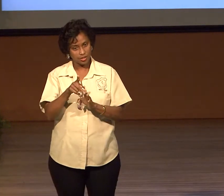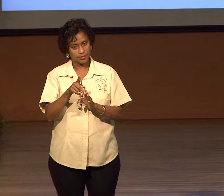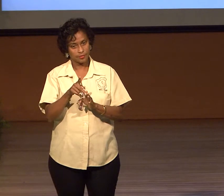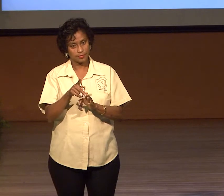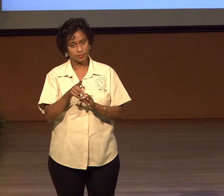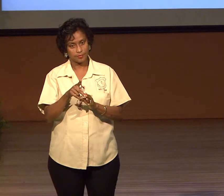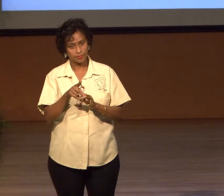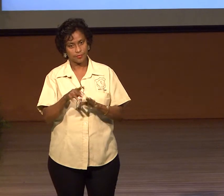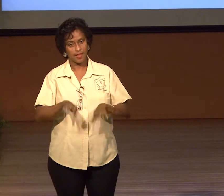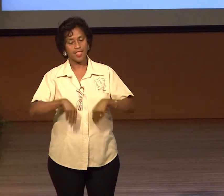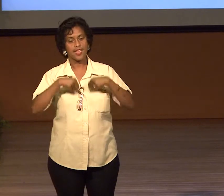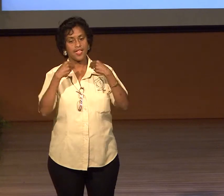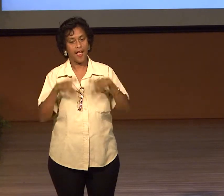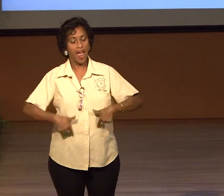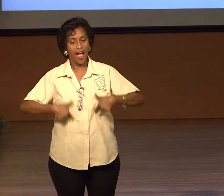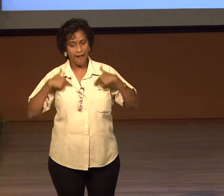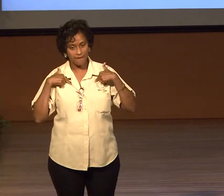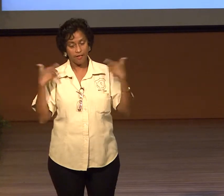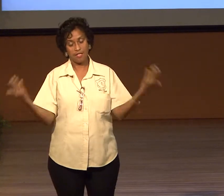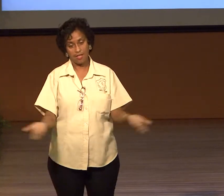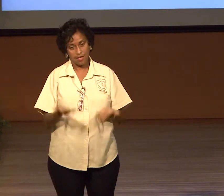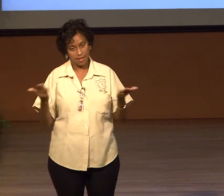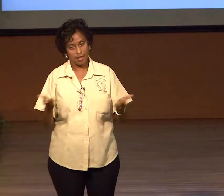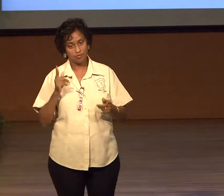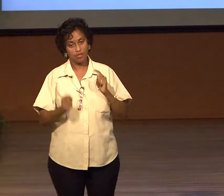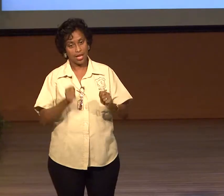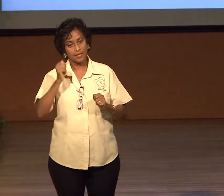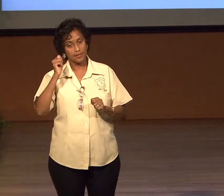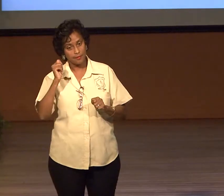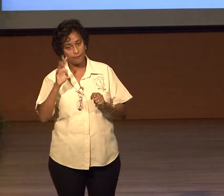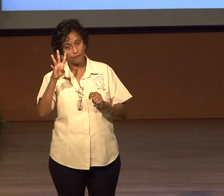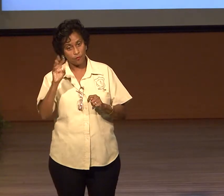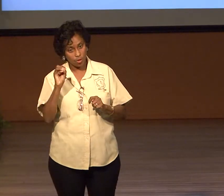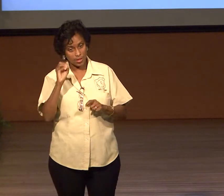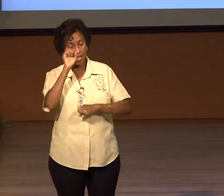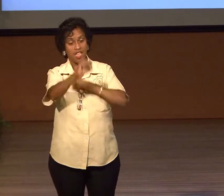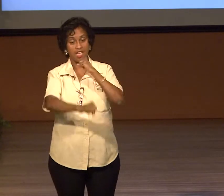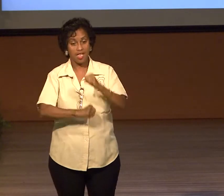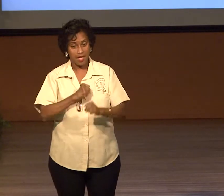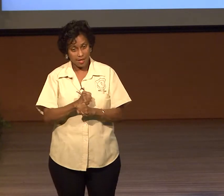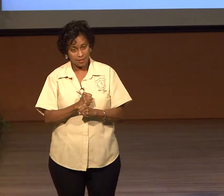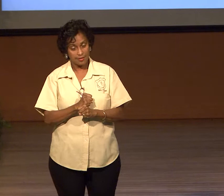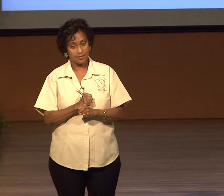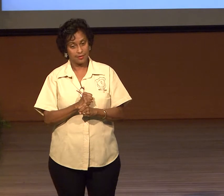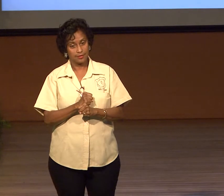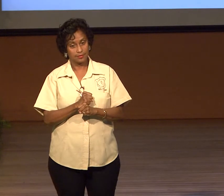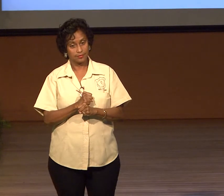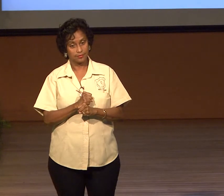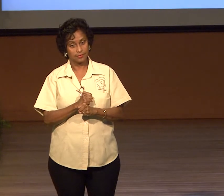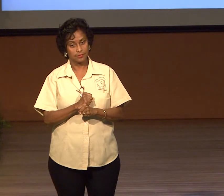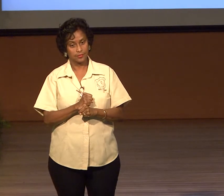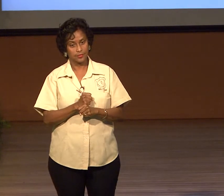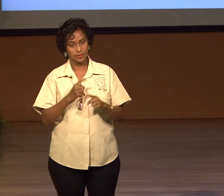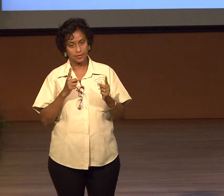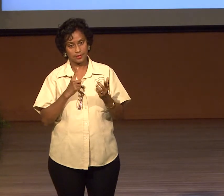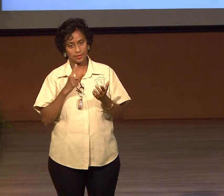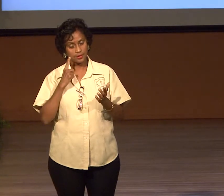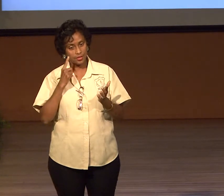for 40 years, that in that time, the